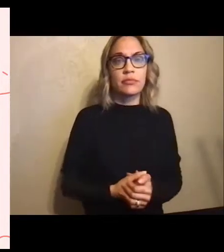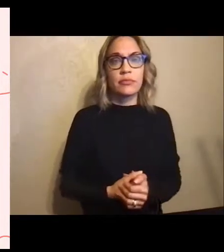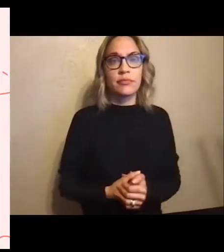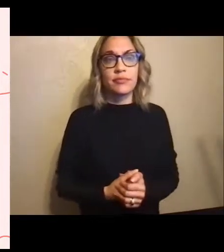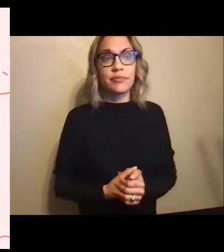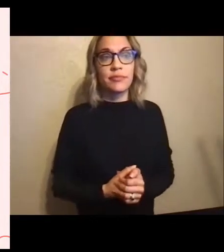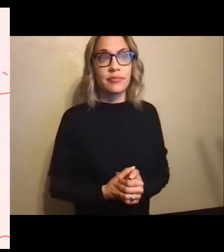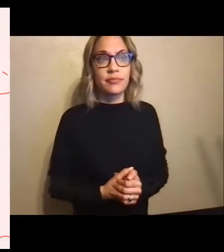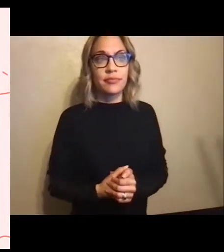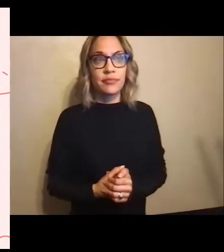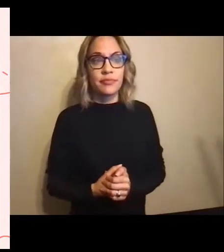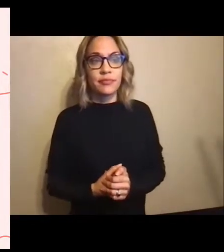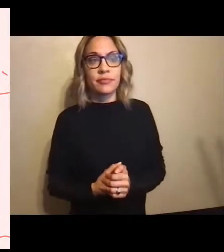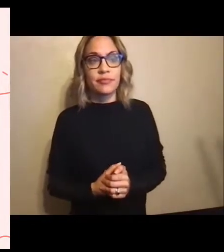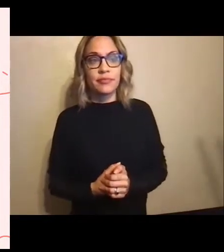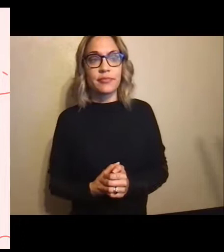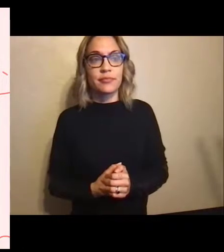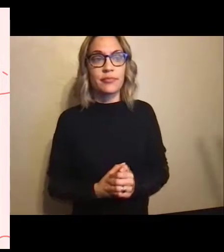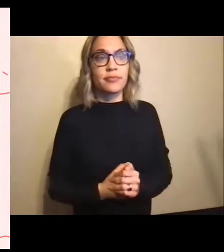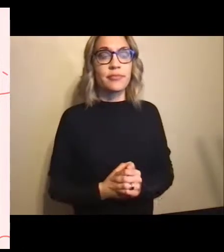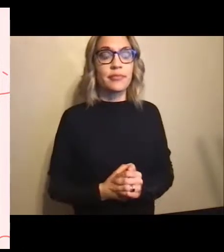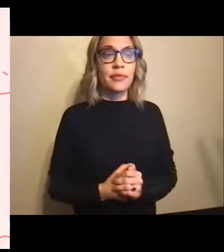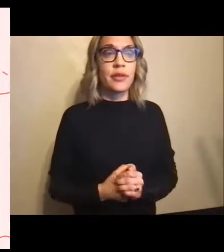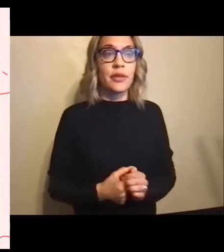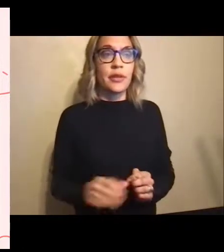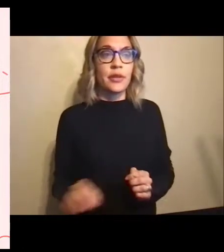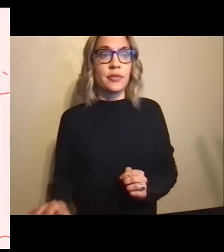with this one.